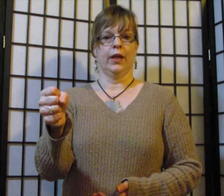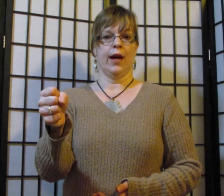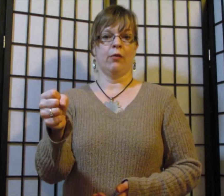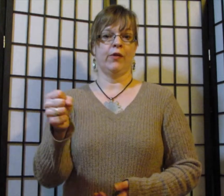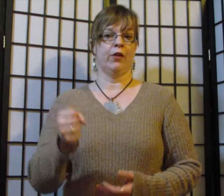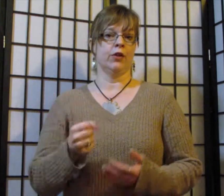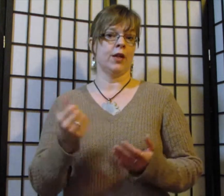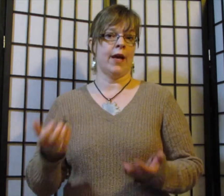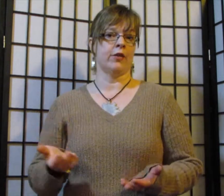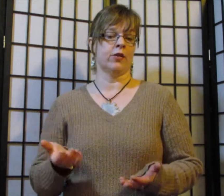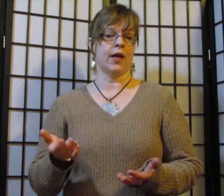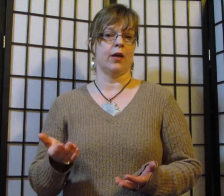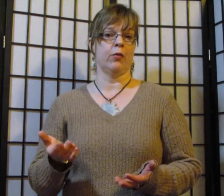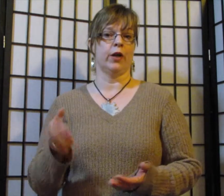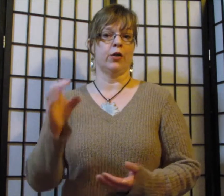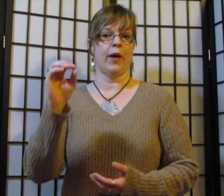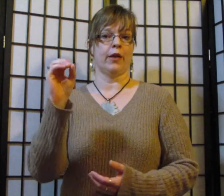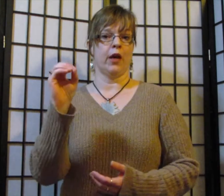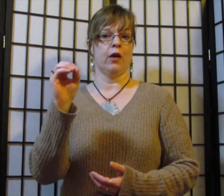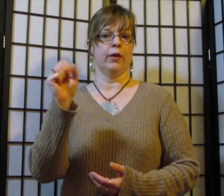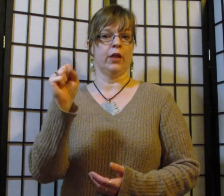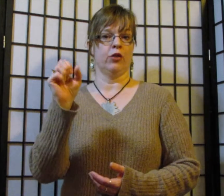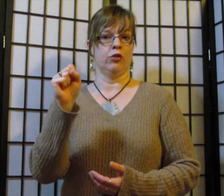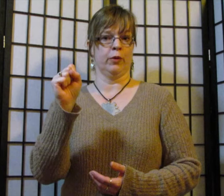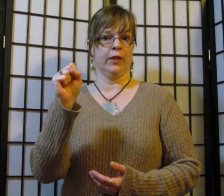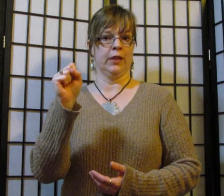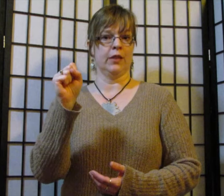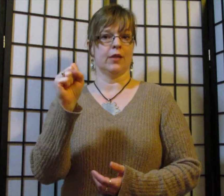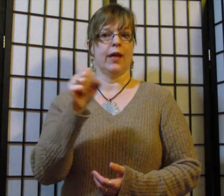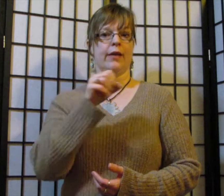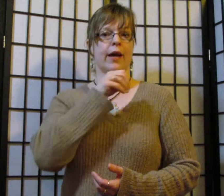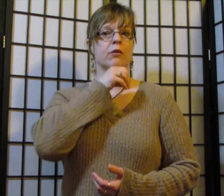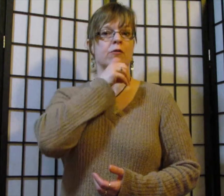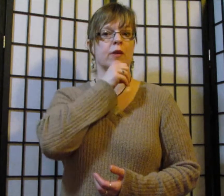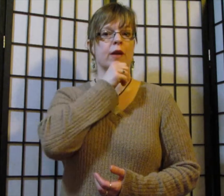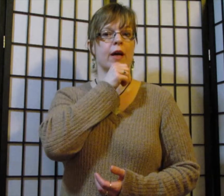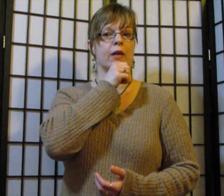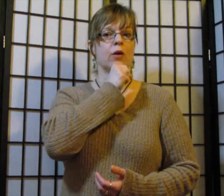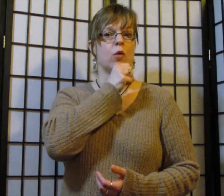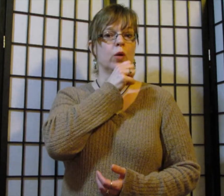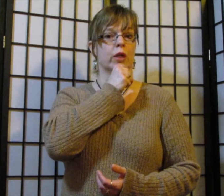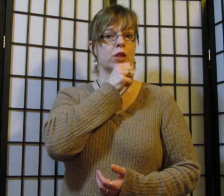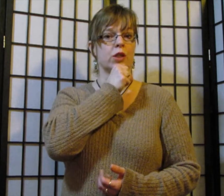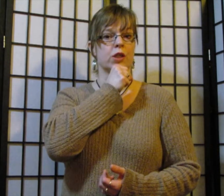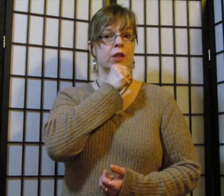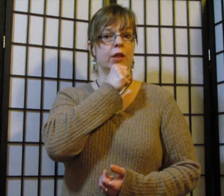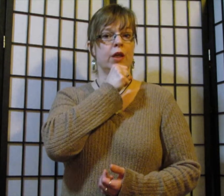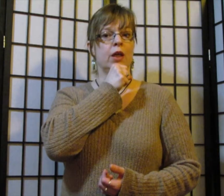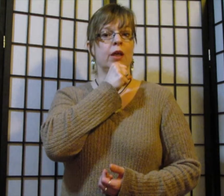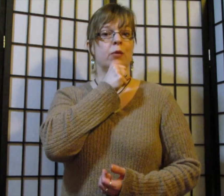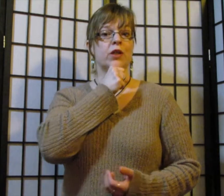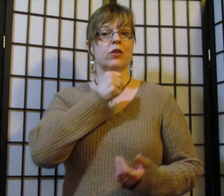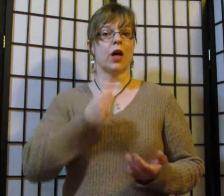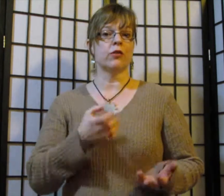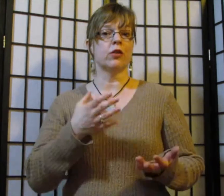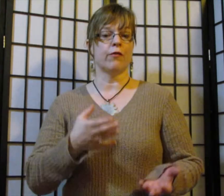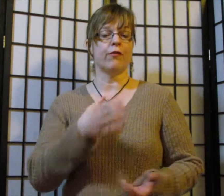Now we've learned another sign where you make the O and then you squeeze it, and that was for the color orange, which is also the